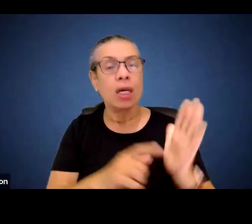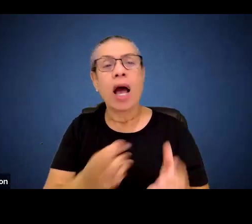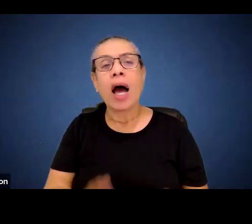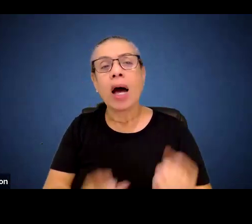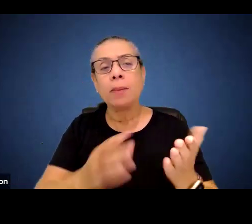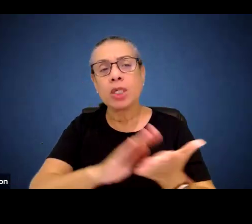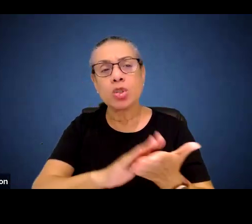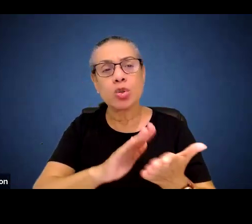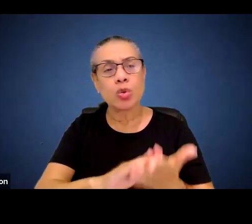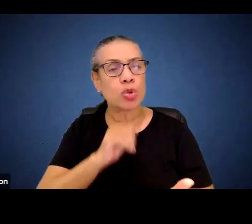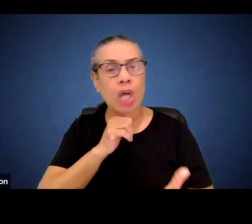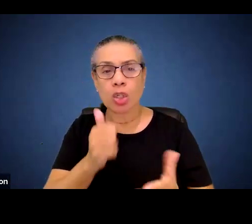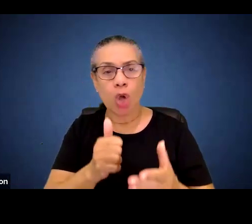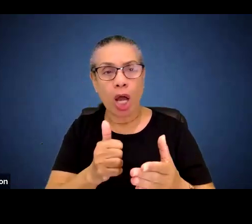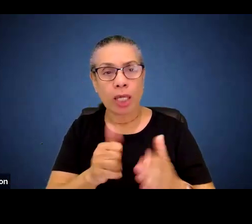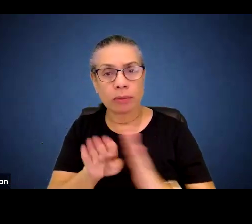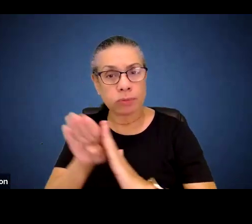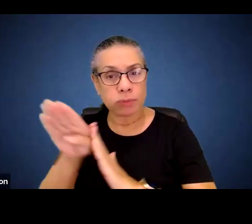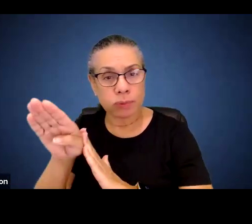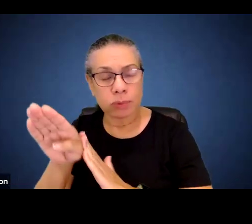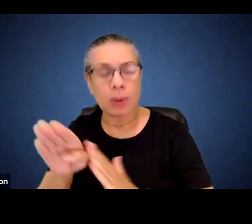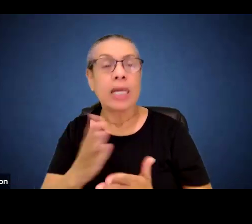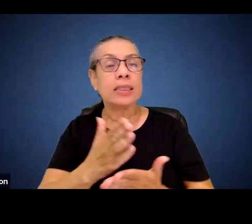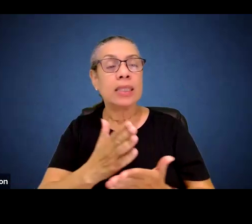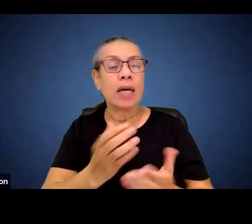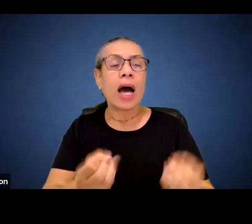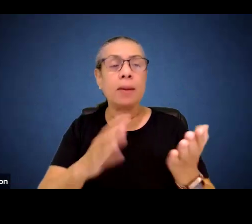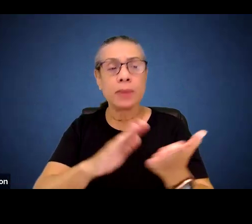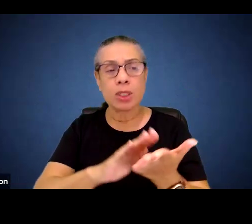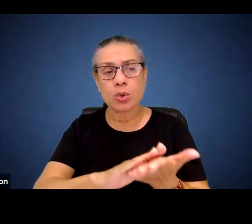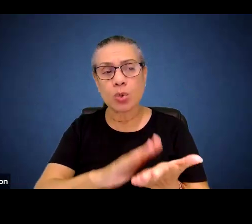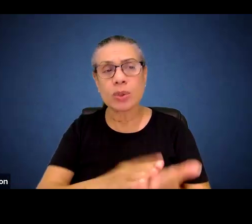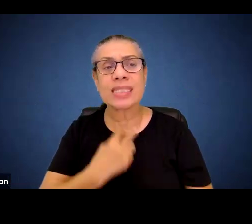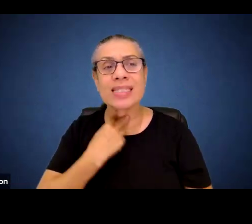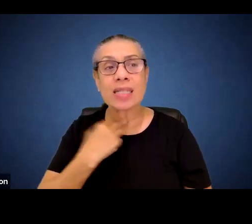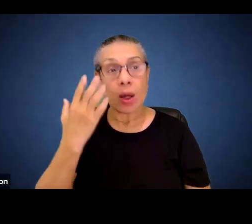I guess more specifically, how many would we say are stuck because they have multiple years of decline?